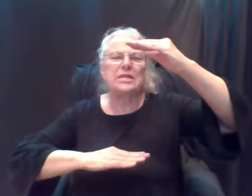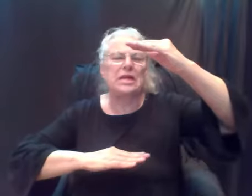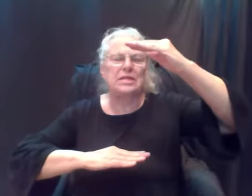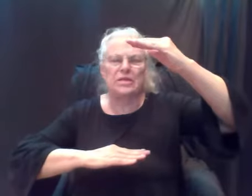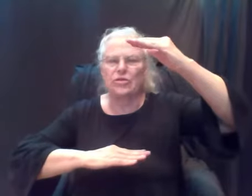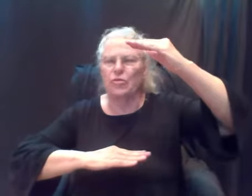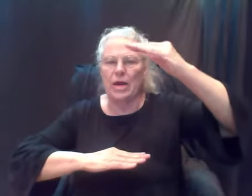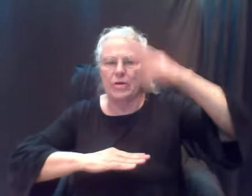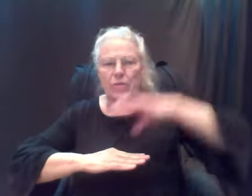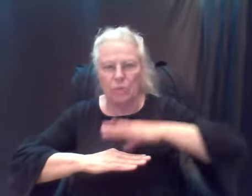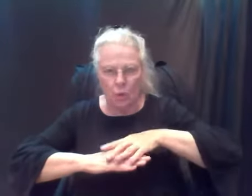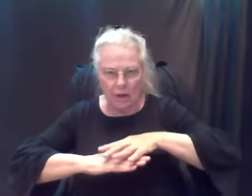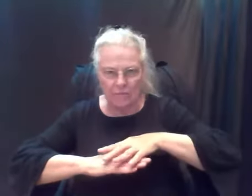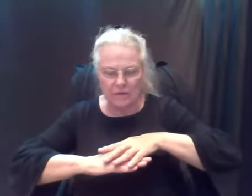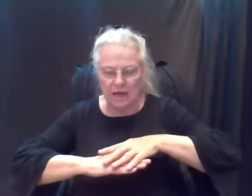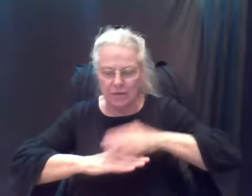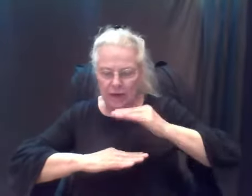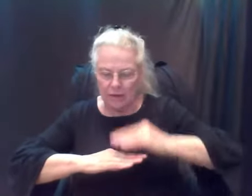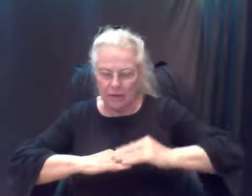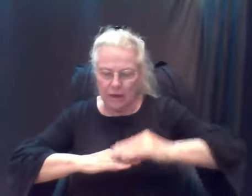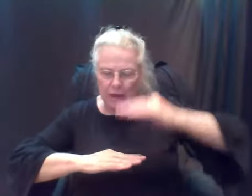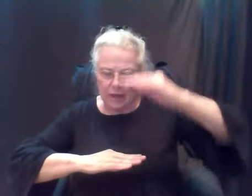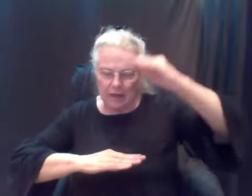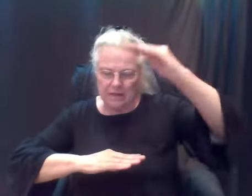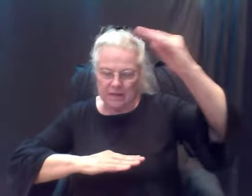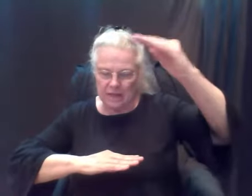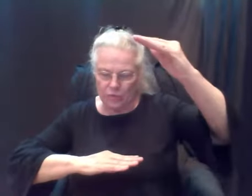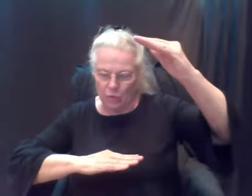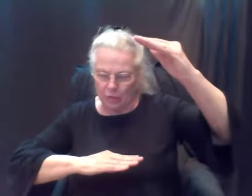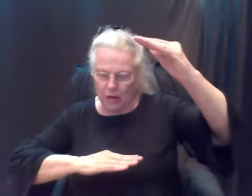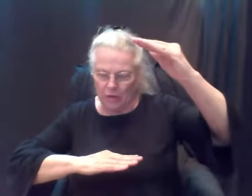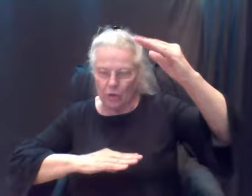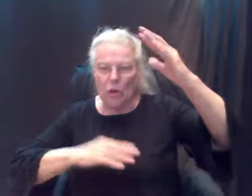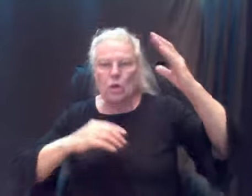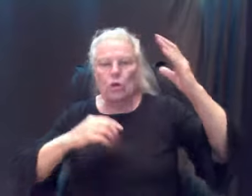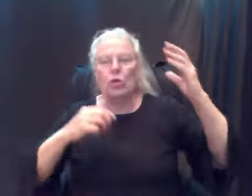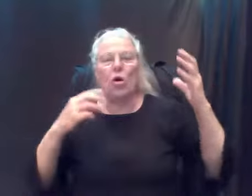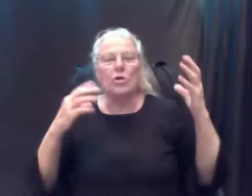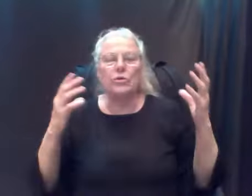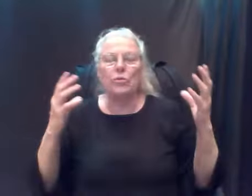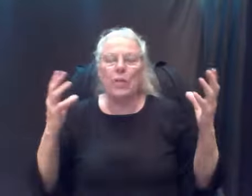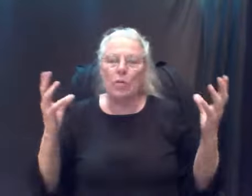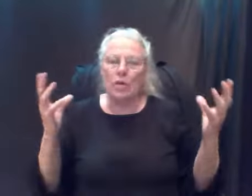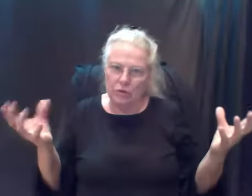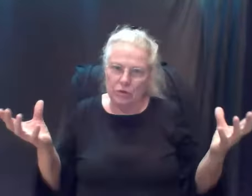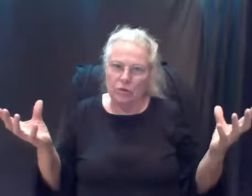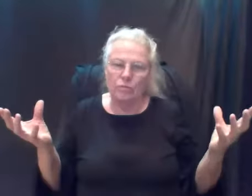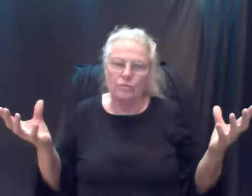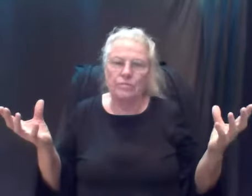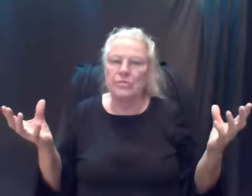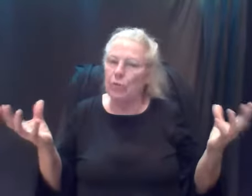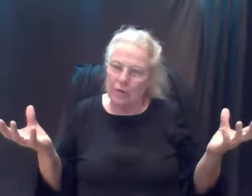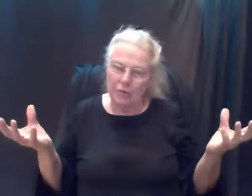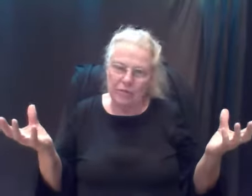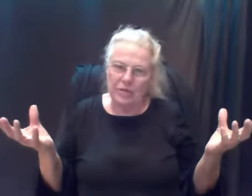it's greater than whatever is down here. Exceeds or greater. You also may want to do greater this